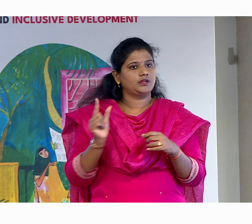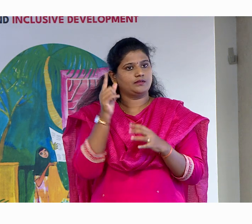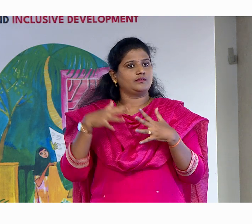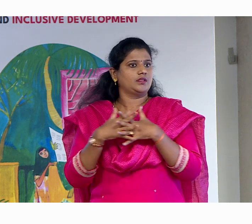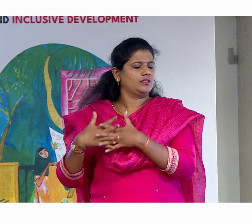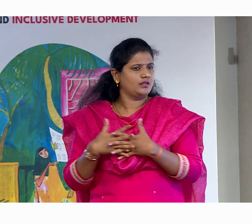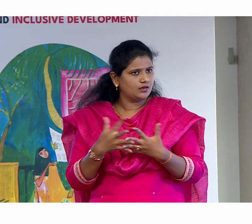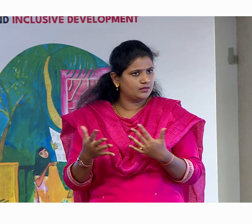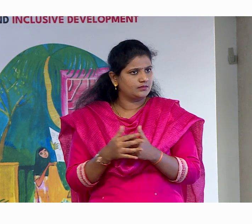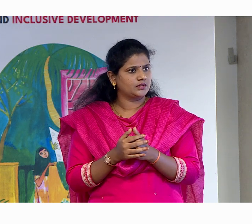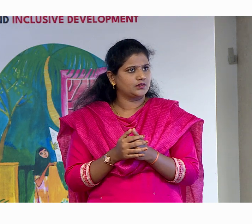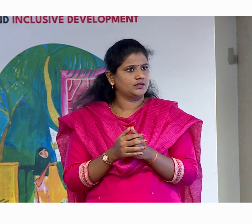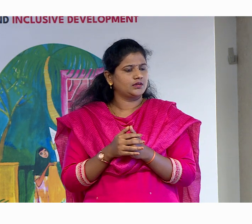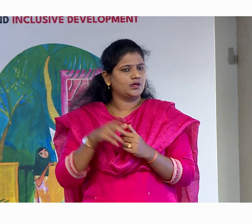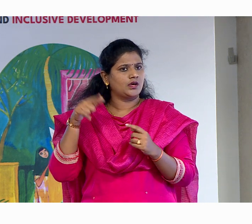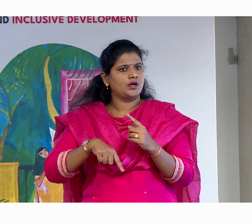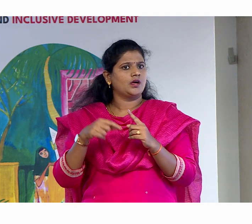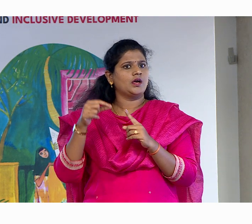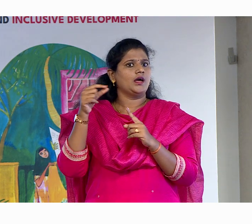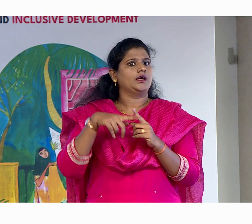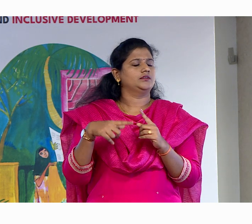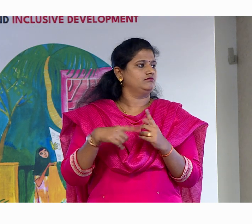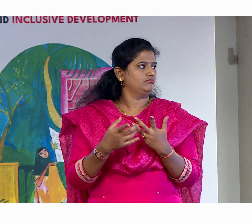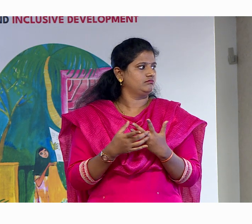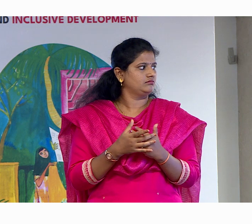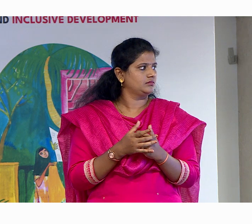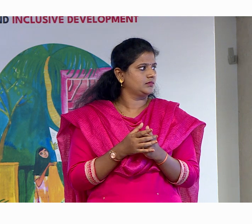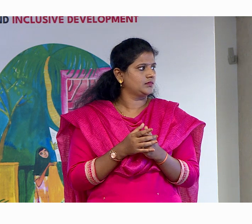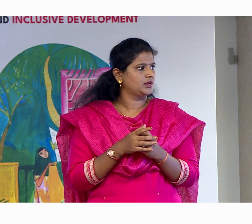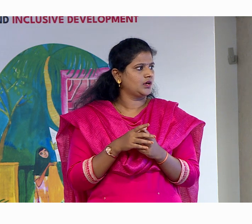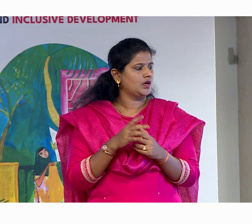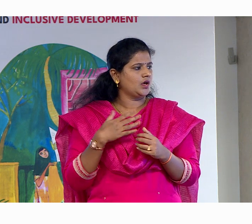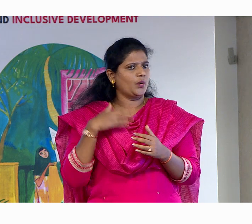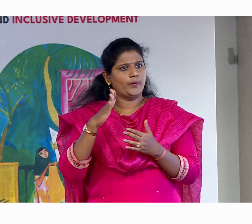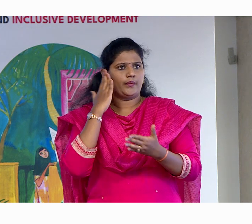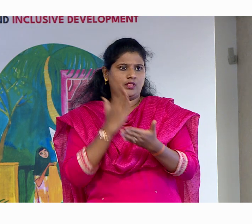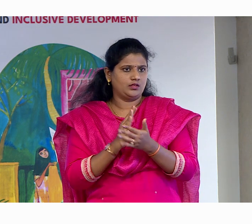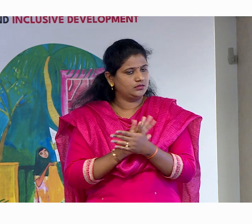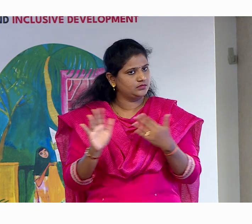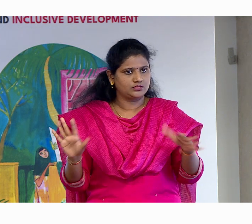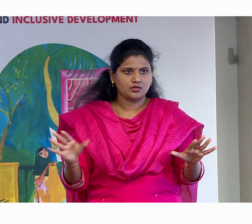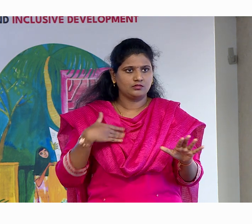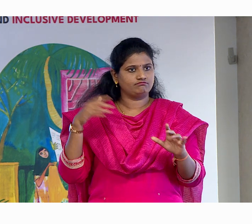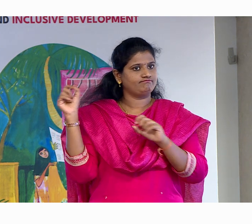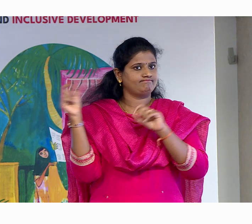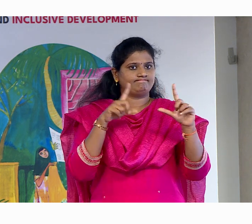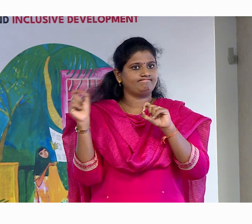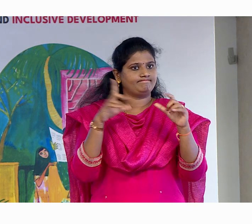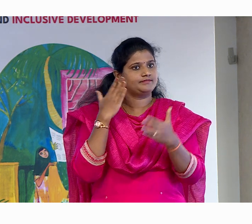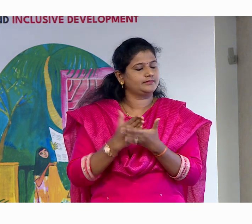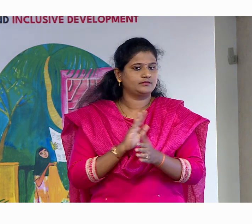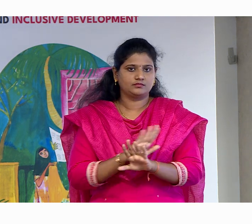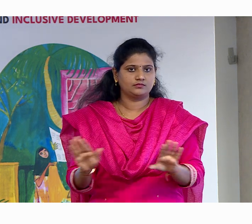some of the follow-up references if you're interested. We'll stop that now, stop sharing.